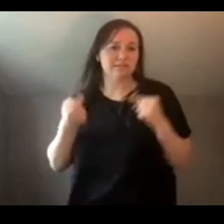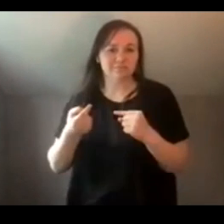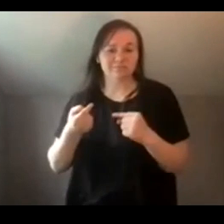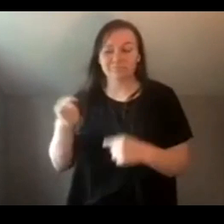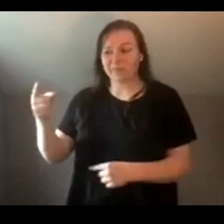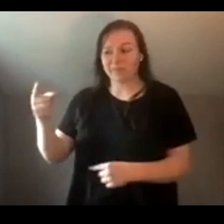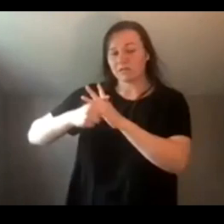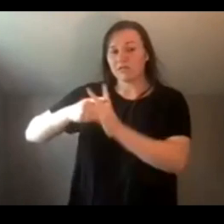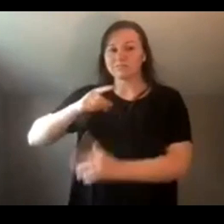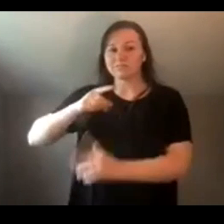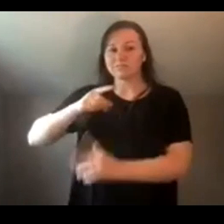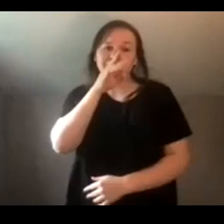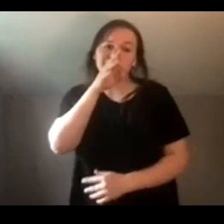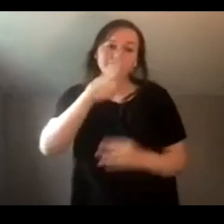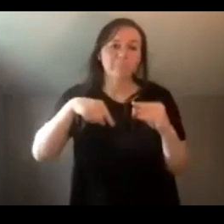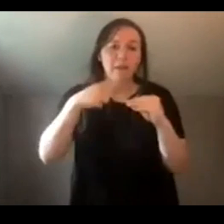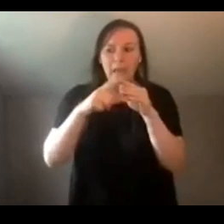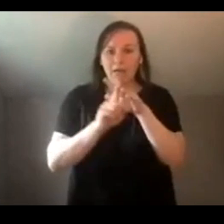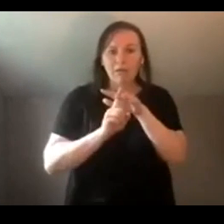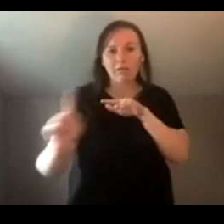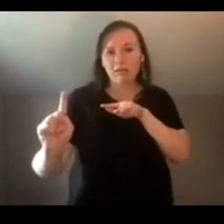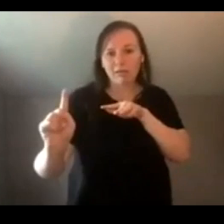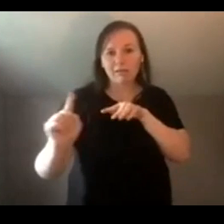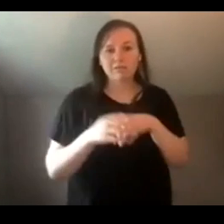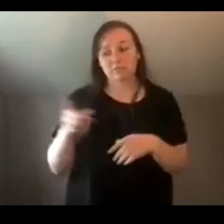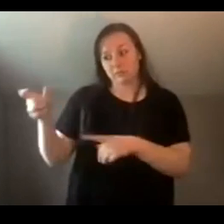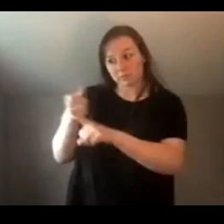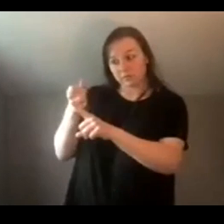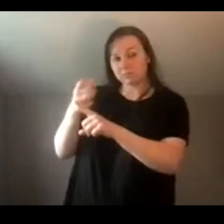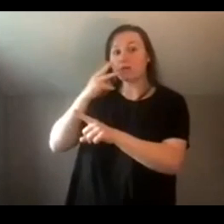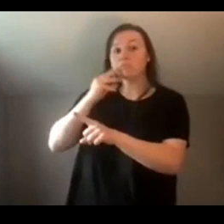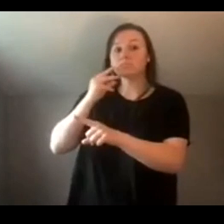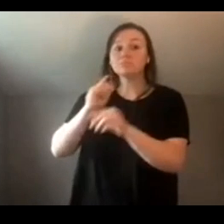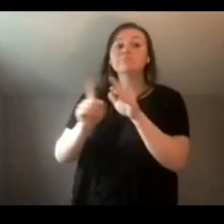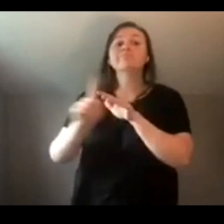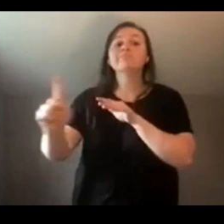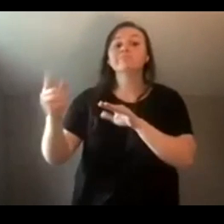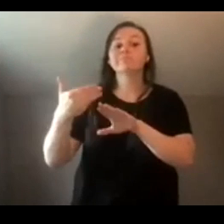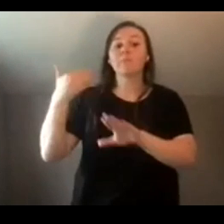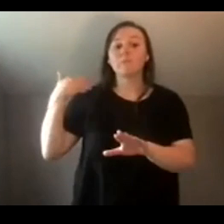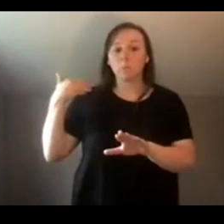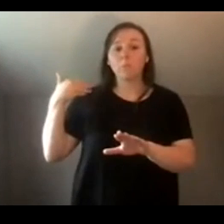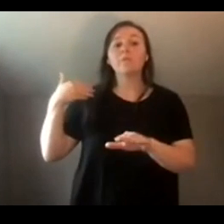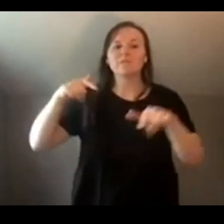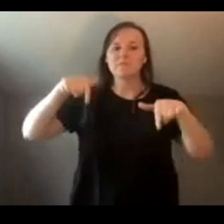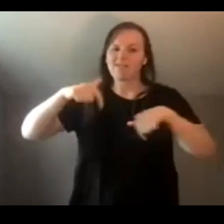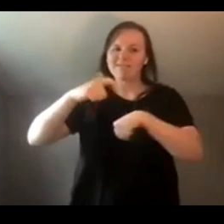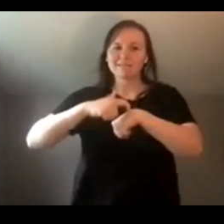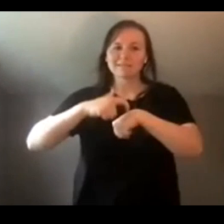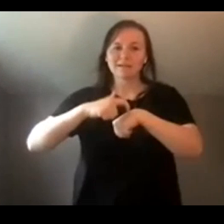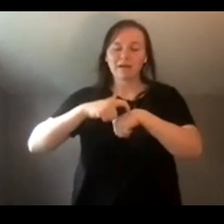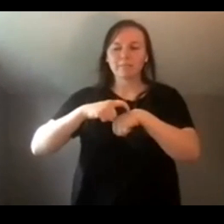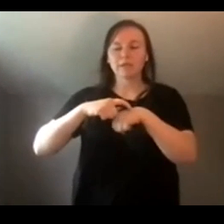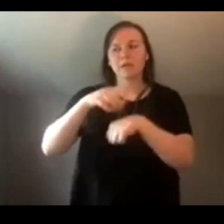started talking about running away. He had run away before, But this time, he talked and